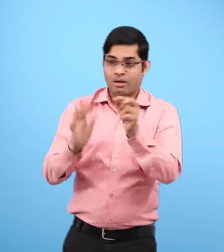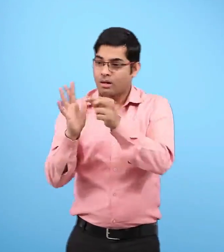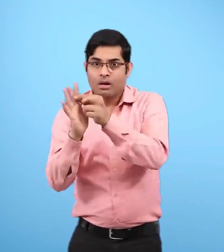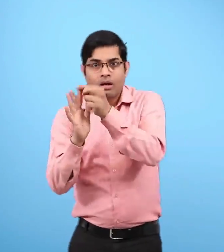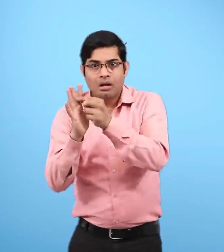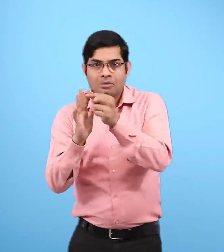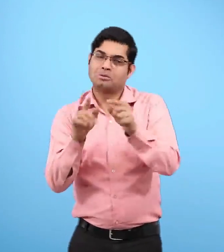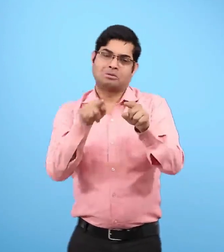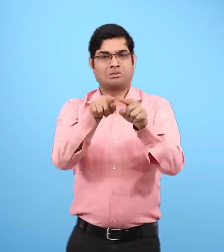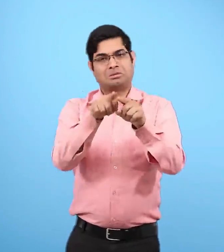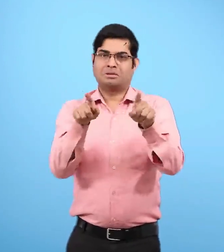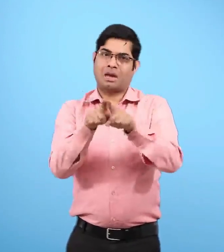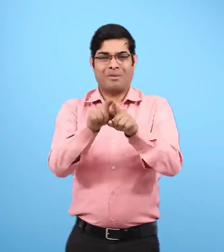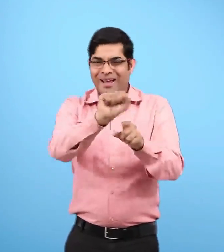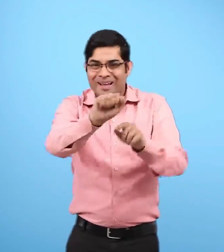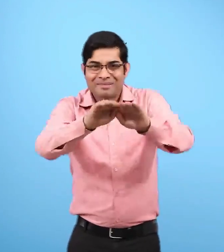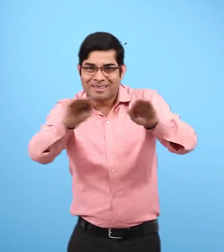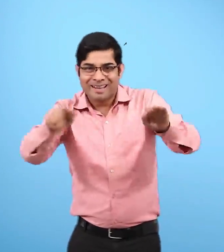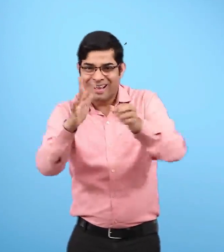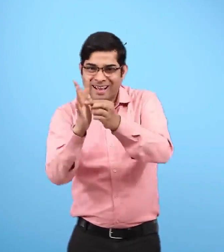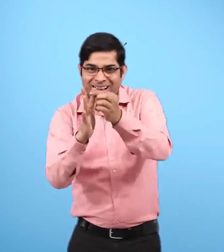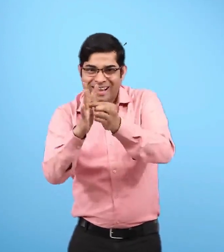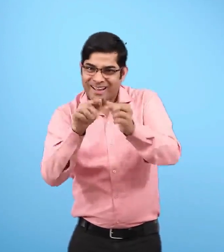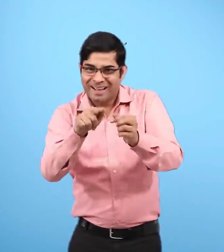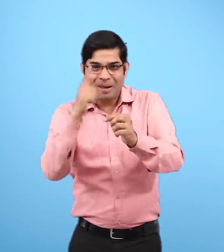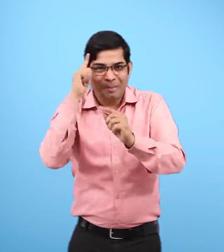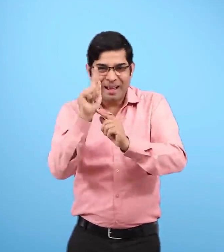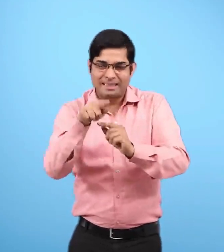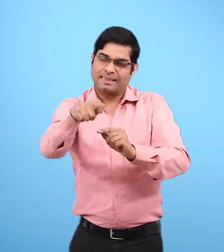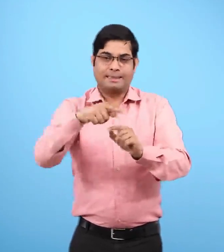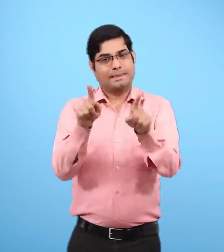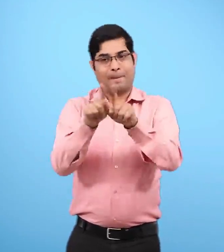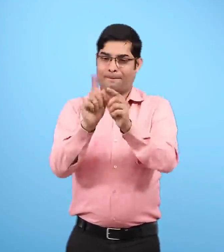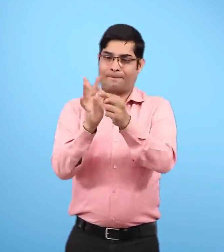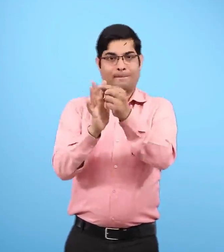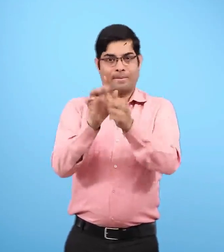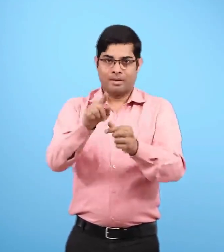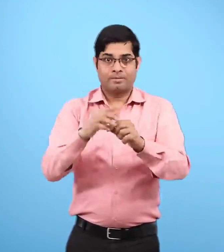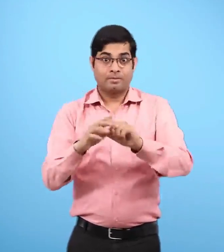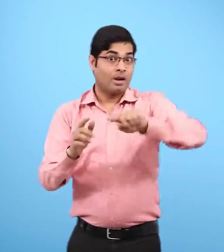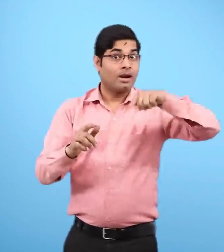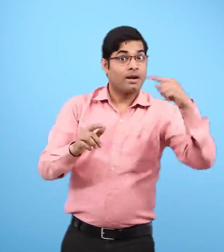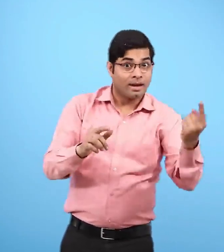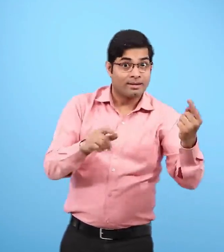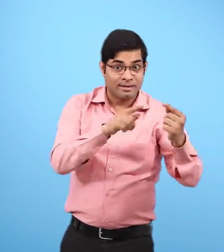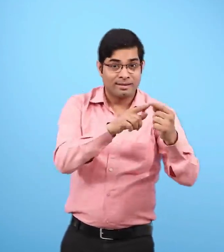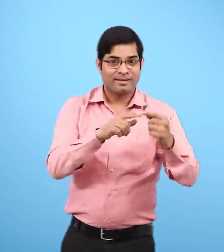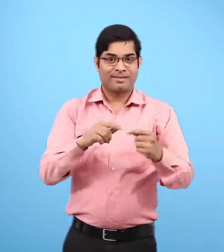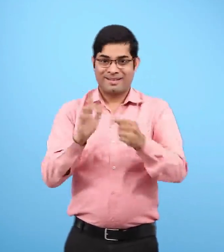Pencil 2 is as round as your middle finger. Pencil